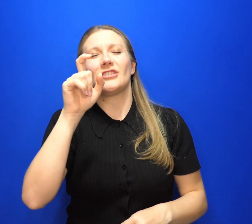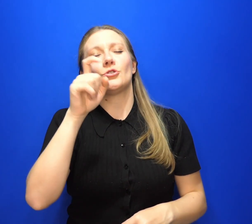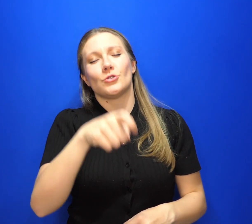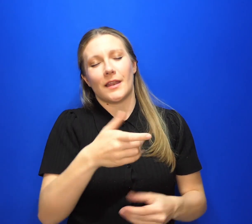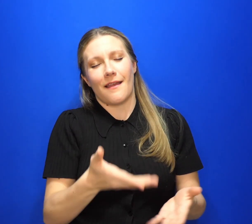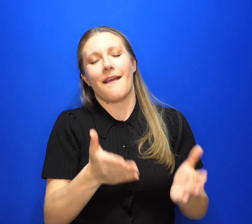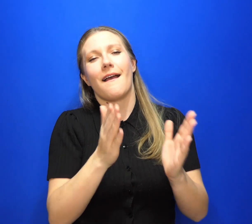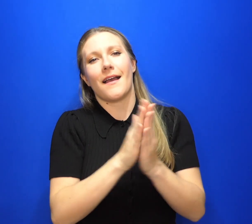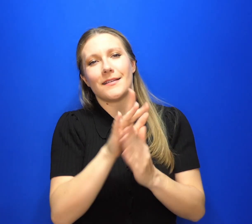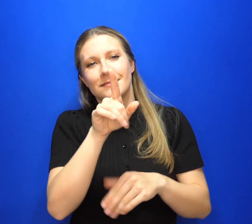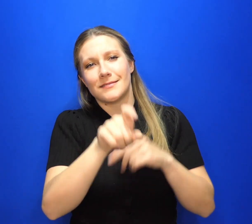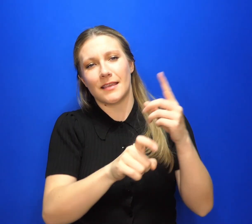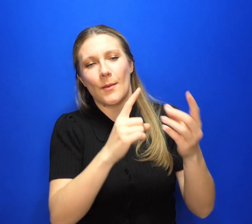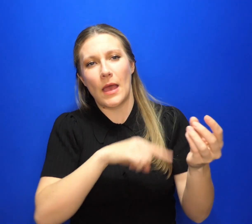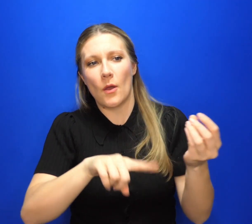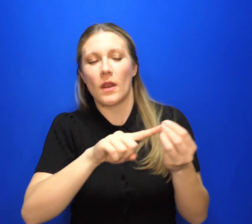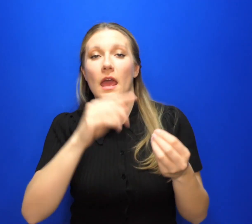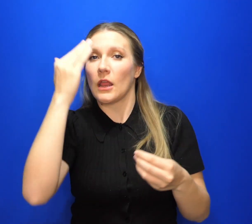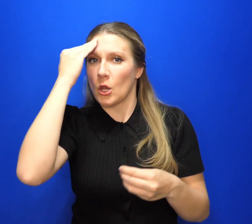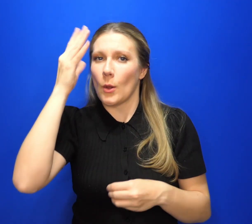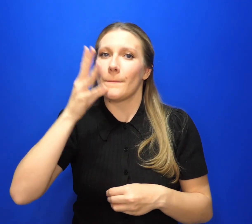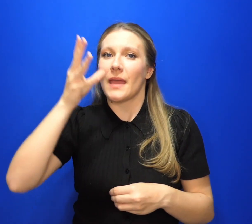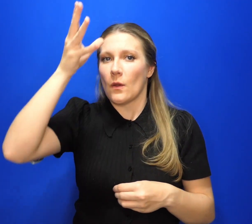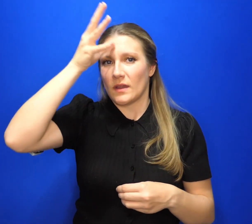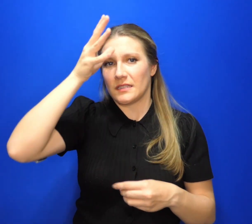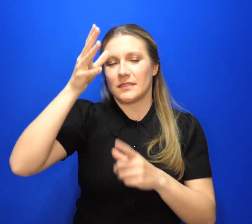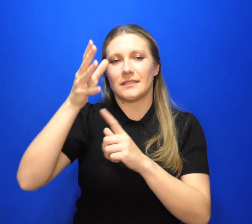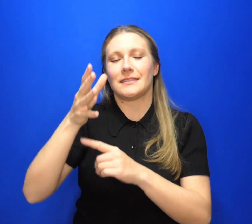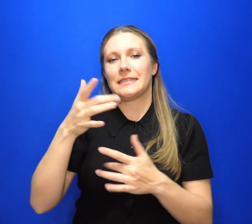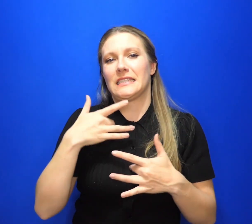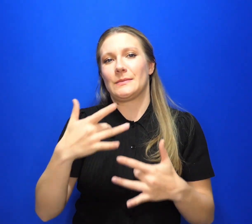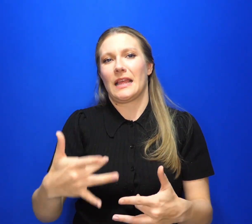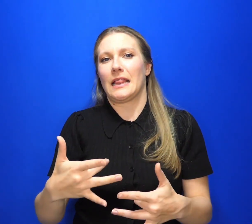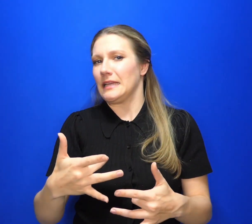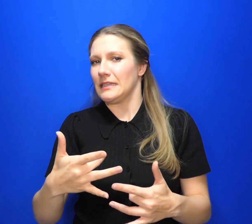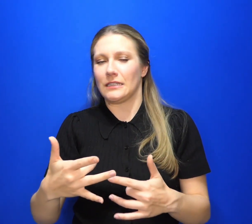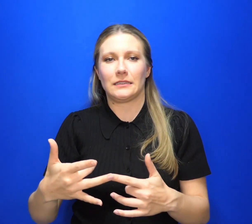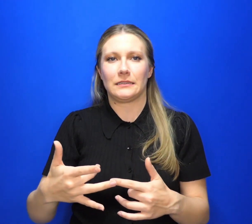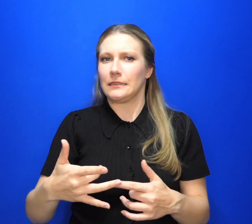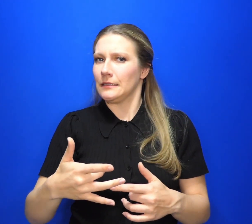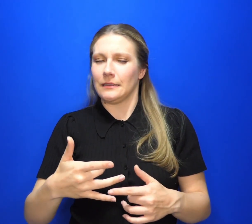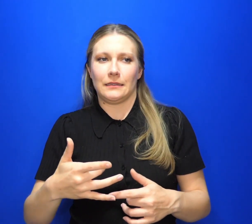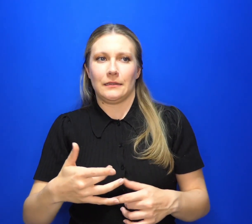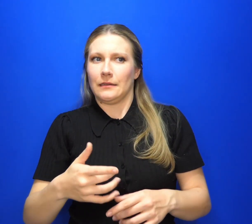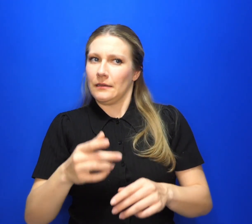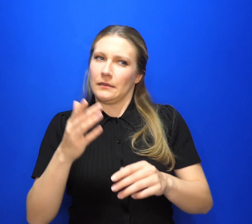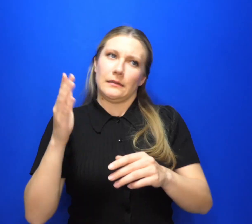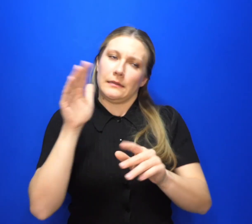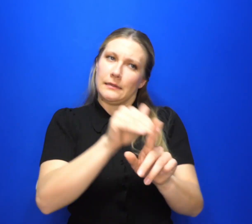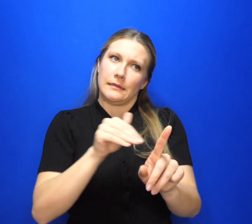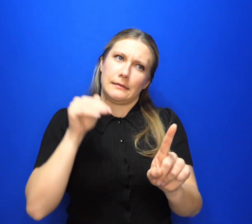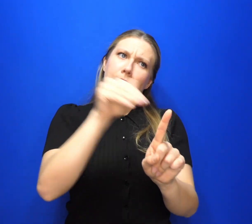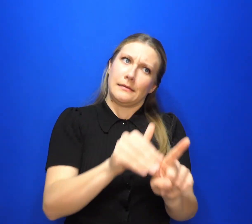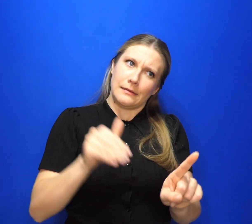definitely the ones to beat down, knock down, camp outside the doctor's office until they get the products and the technology that they want.